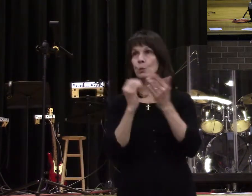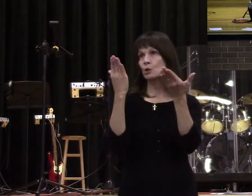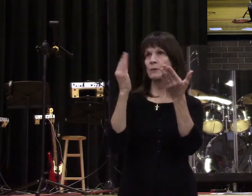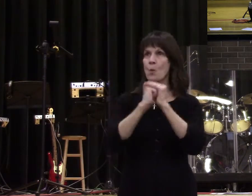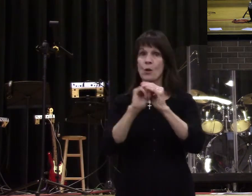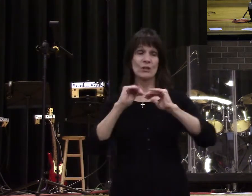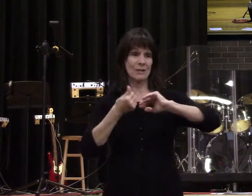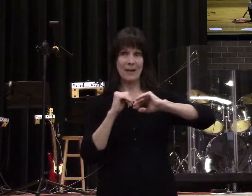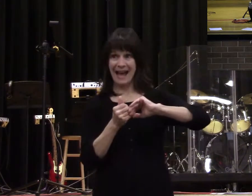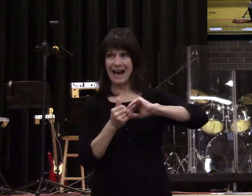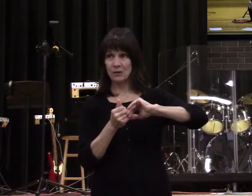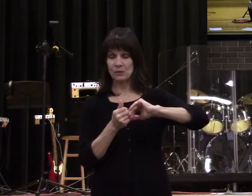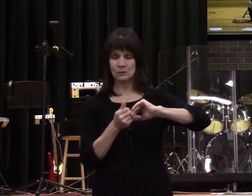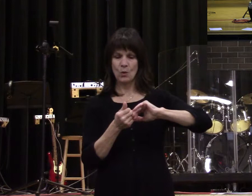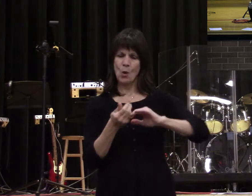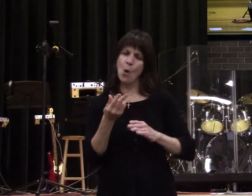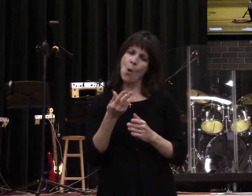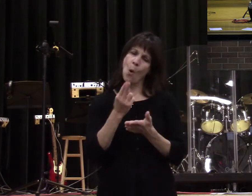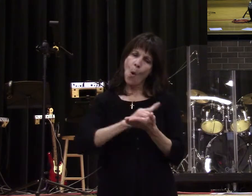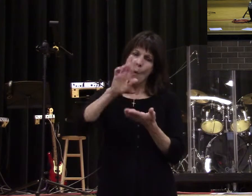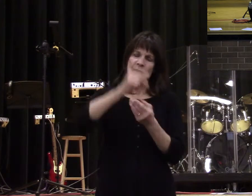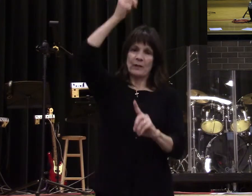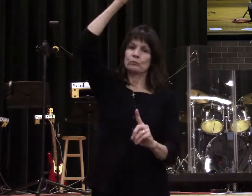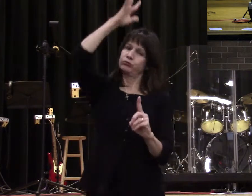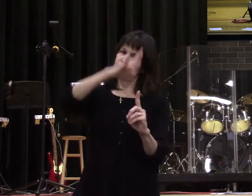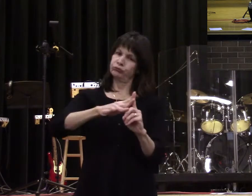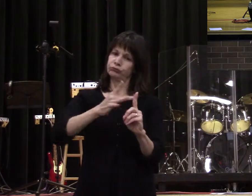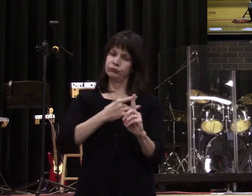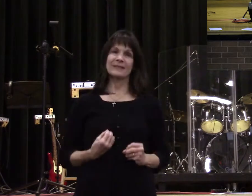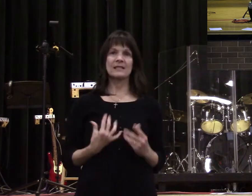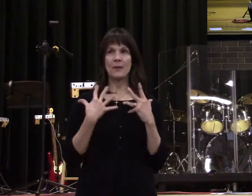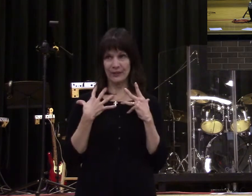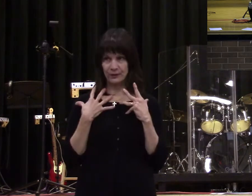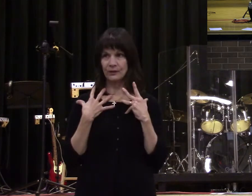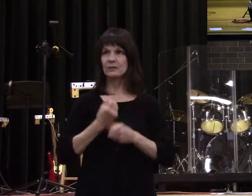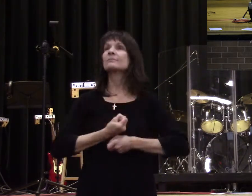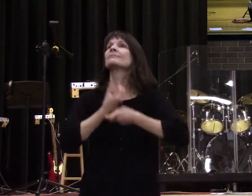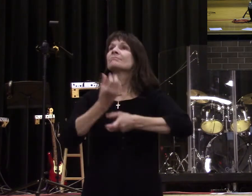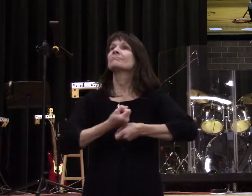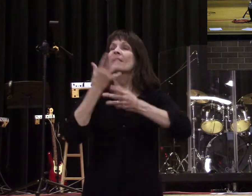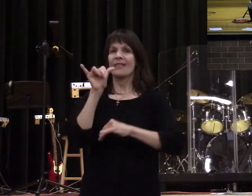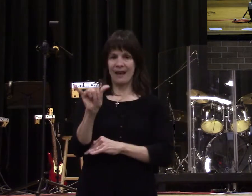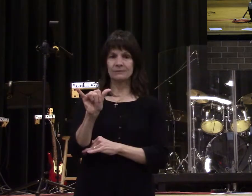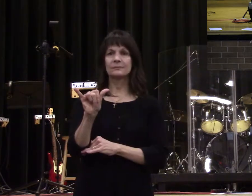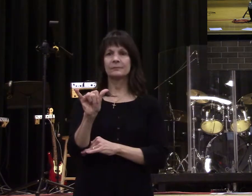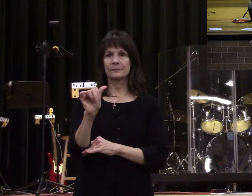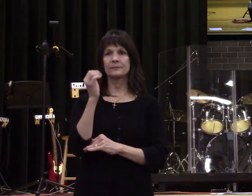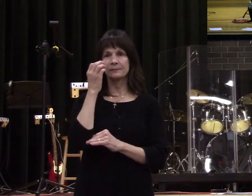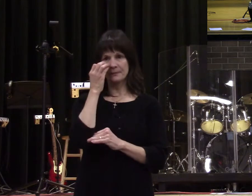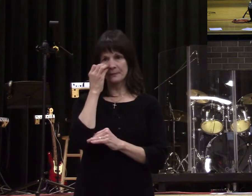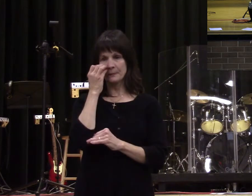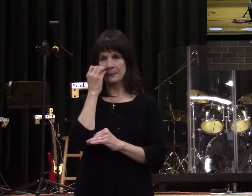The woman said, I know the Messiah is coming, he who is called the Christ. The one, when that one